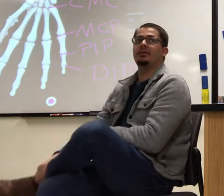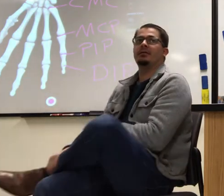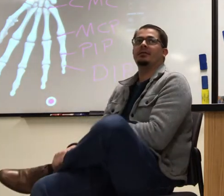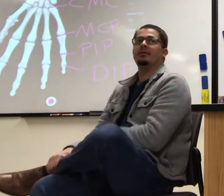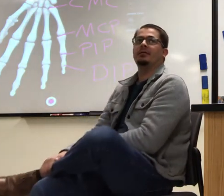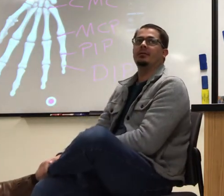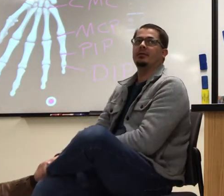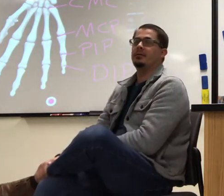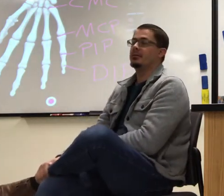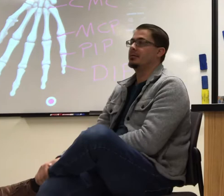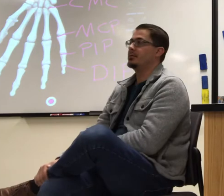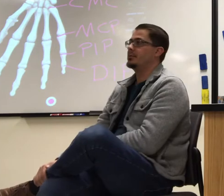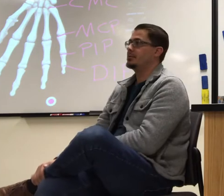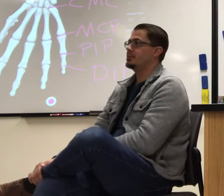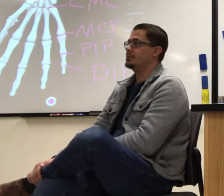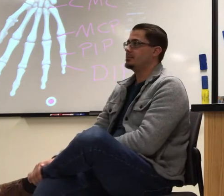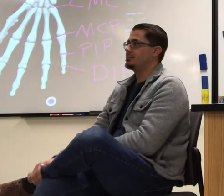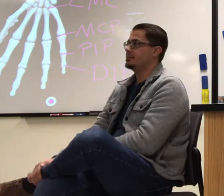Pollex only,